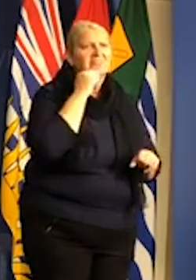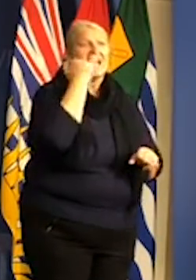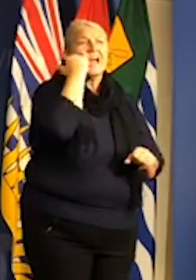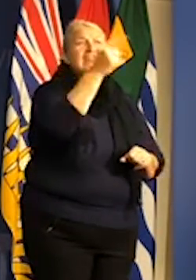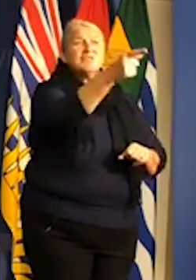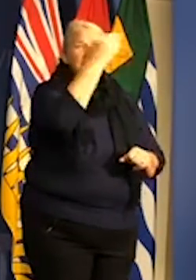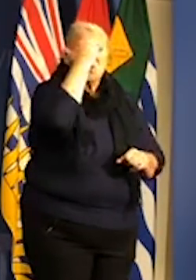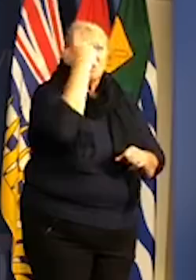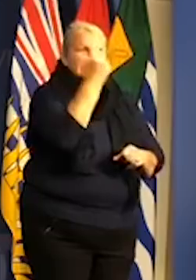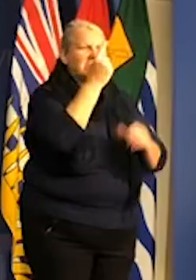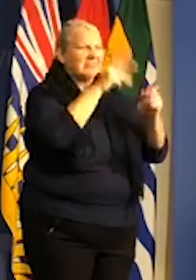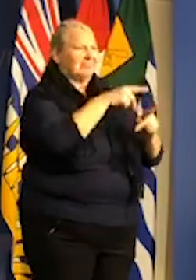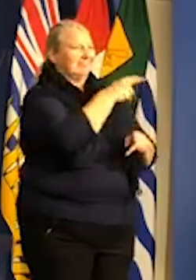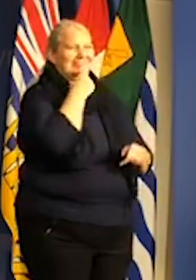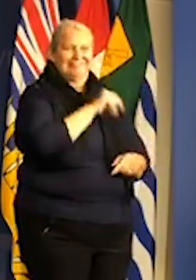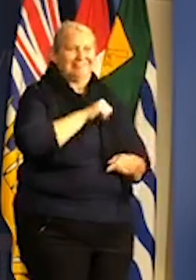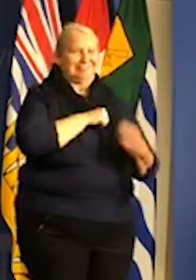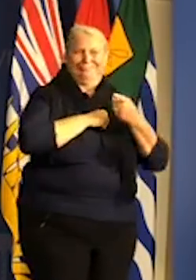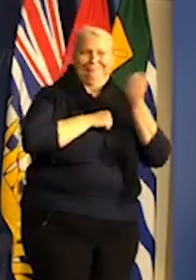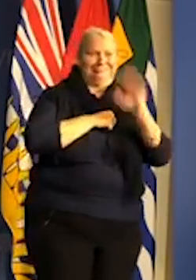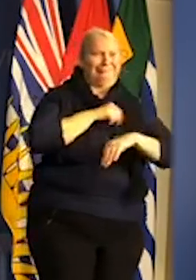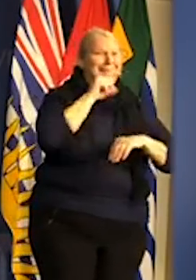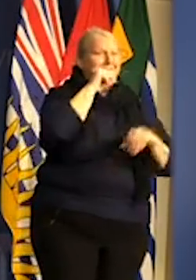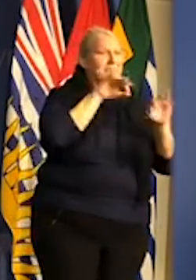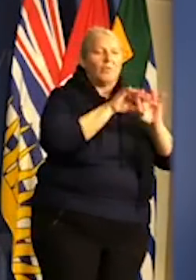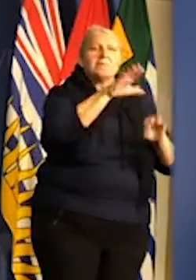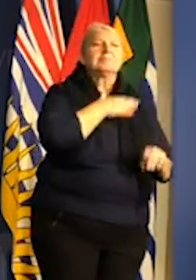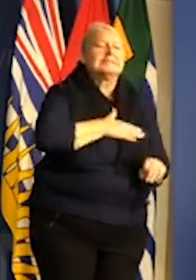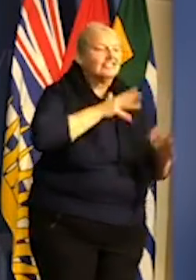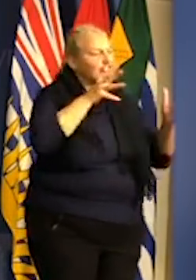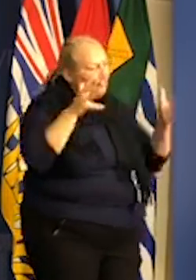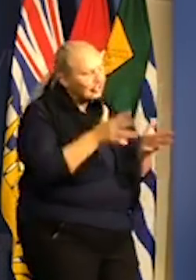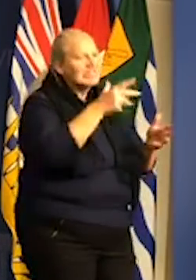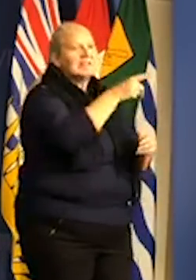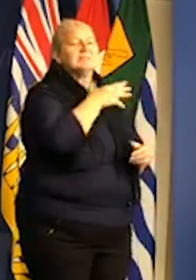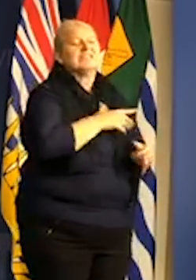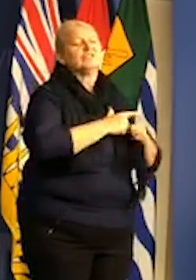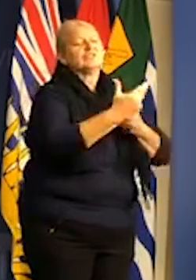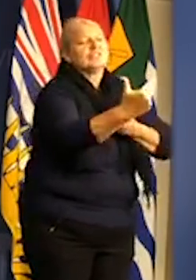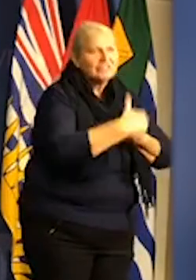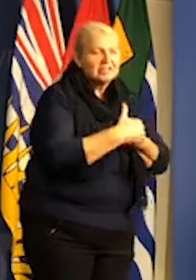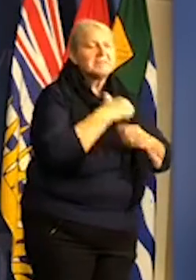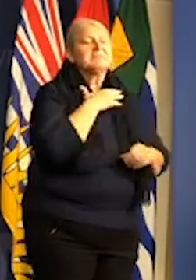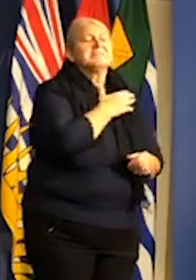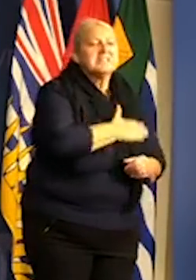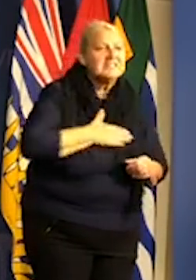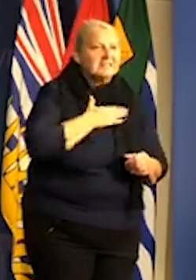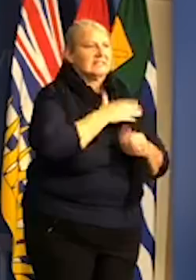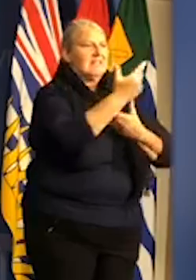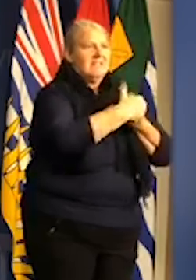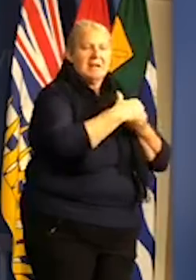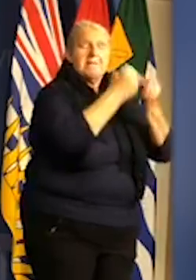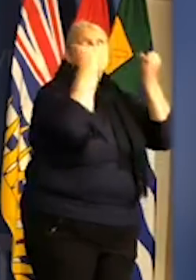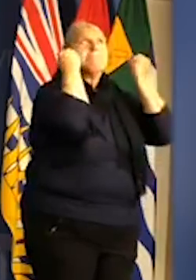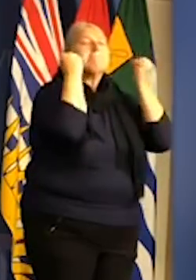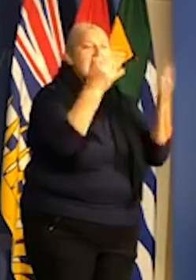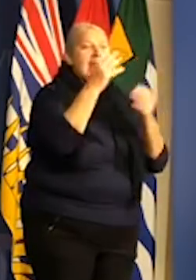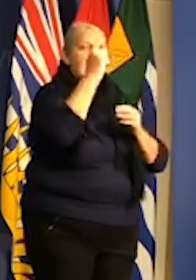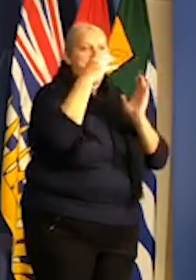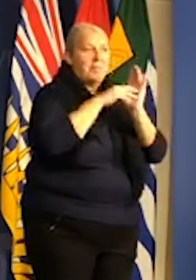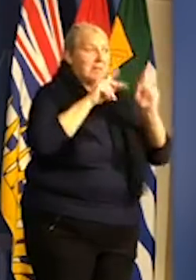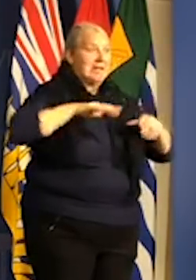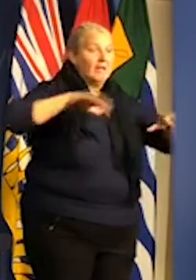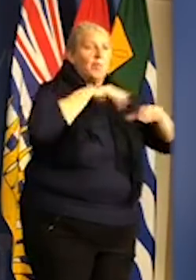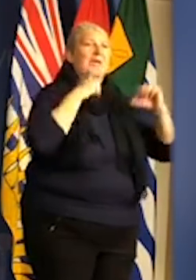doesn't apply to them, urge them to join in. Join the hundreds of thousands of people who are fighting for their